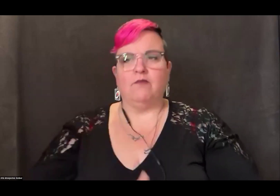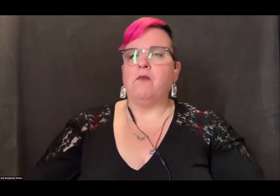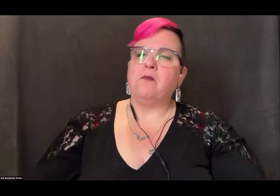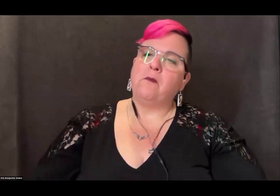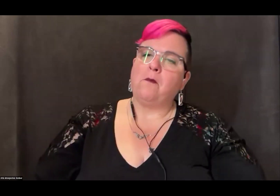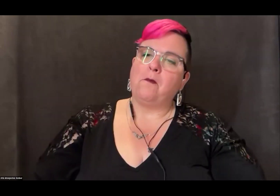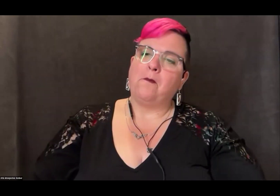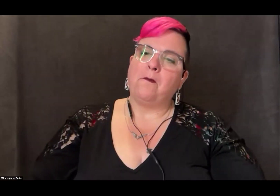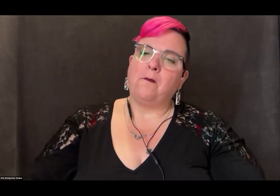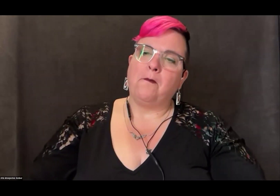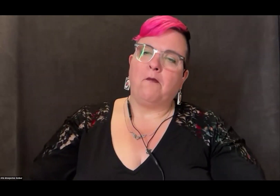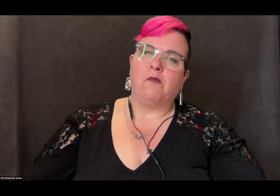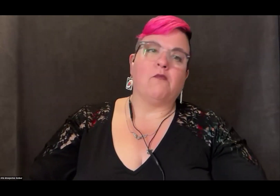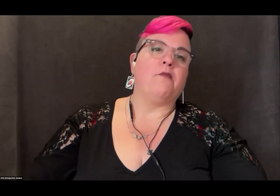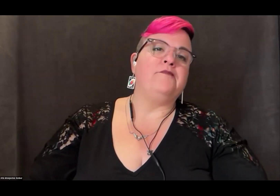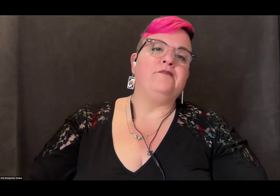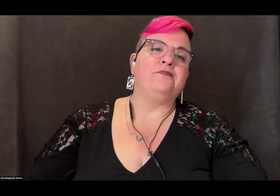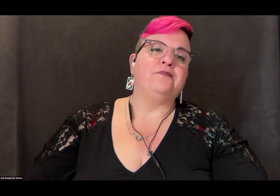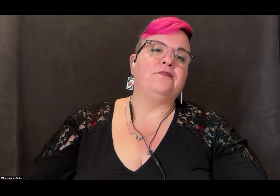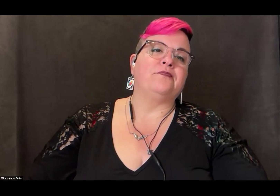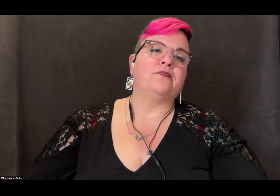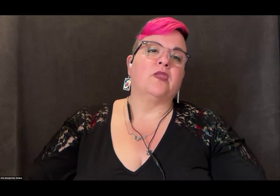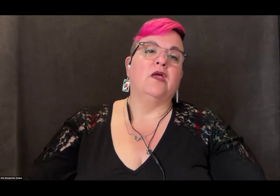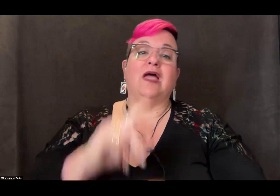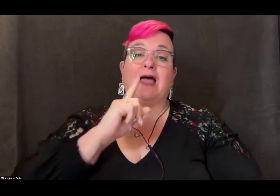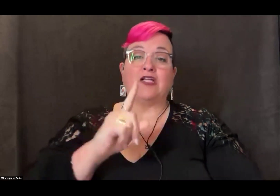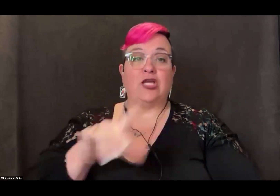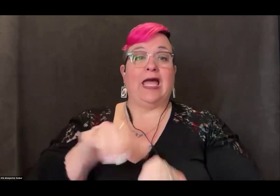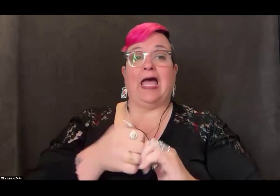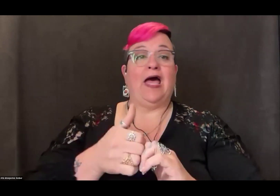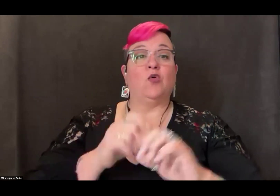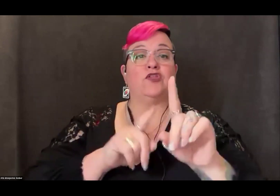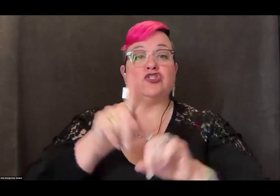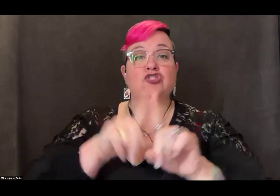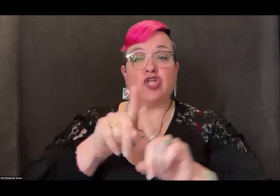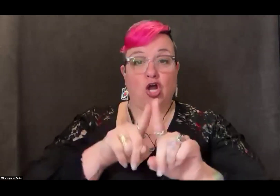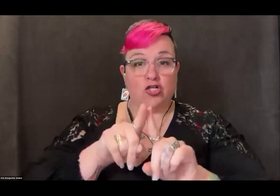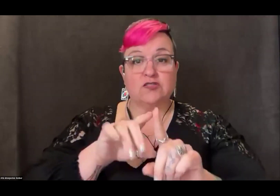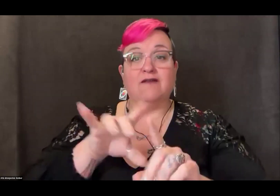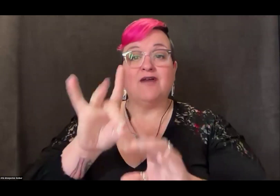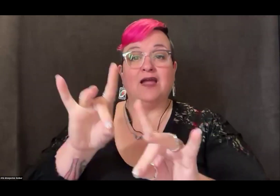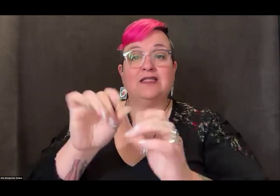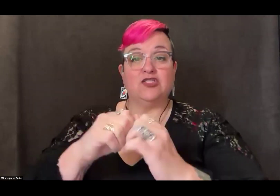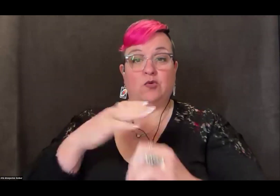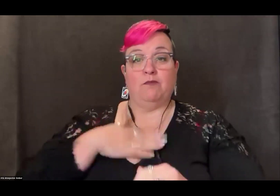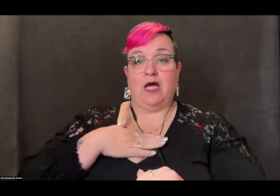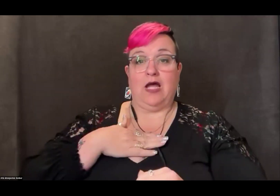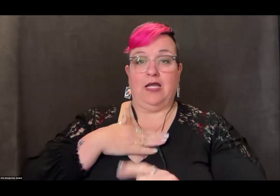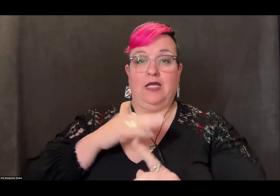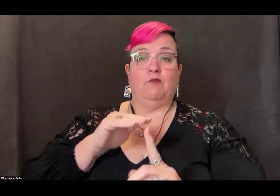Honestly, the way that the stars find their way into my